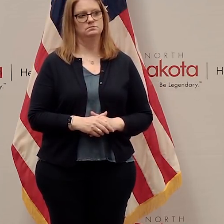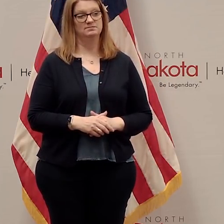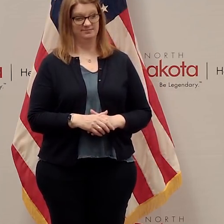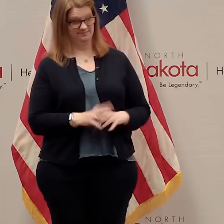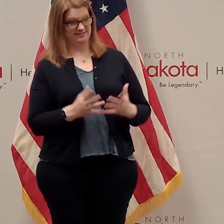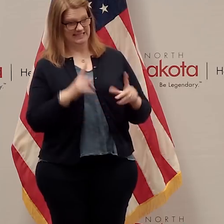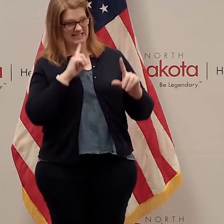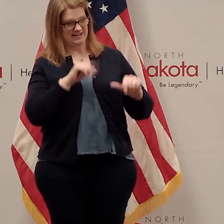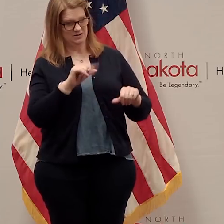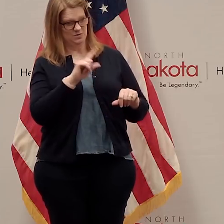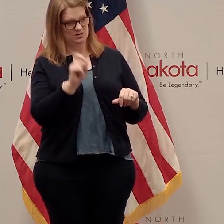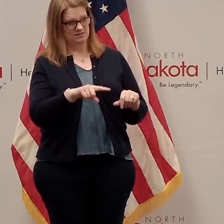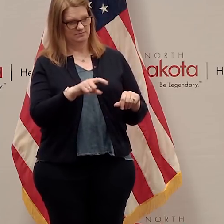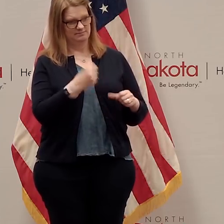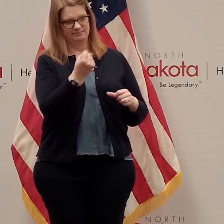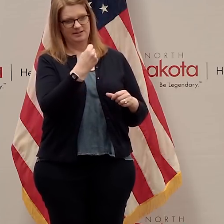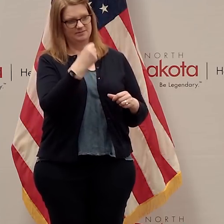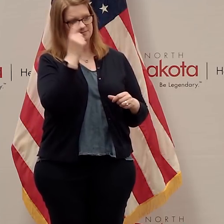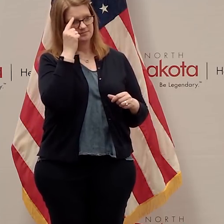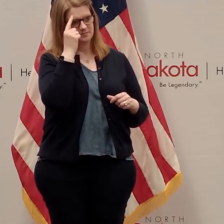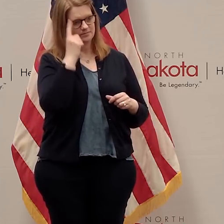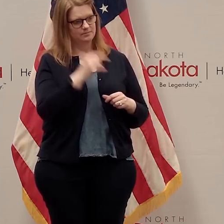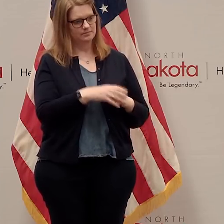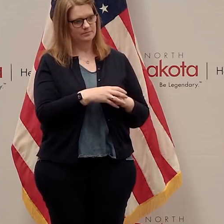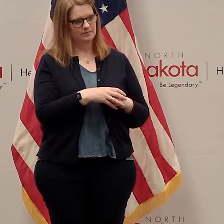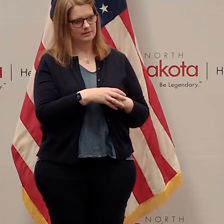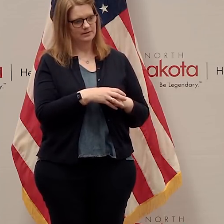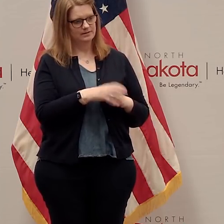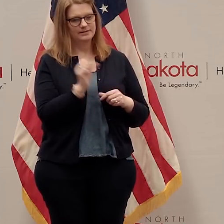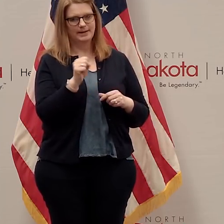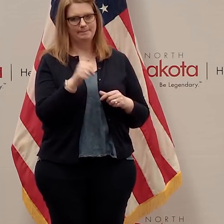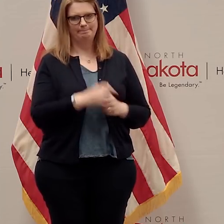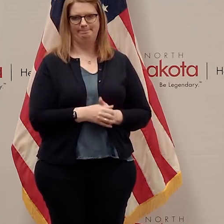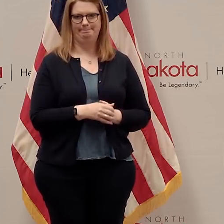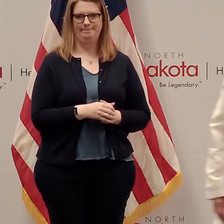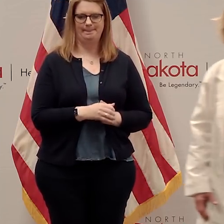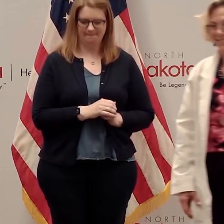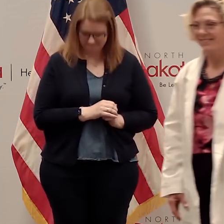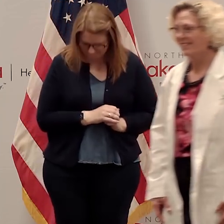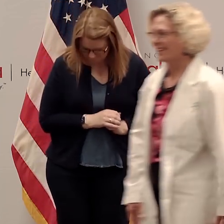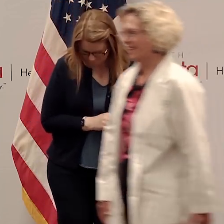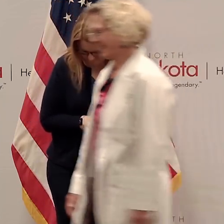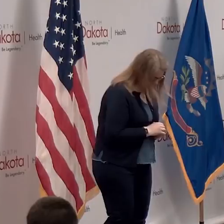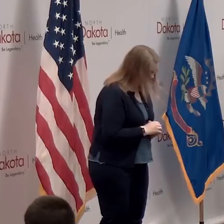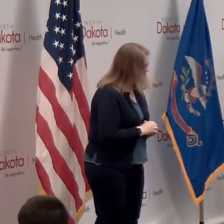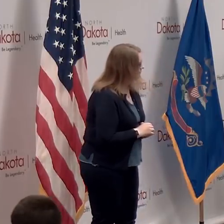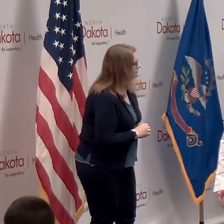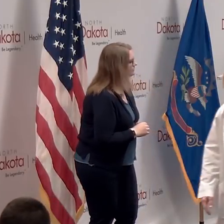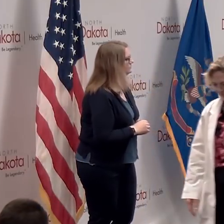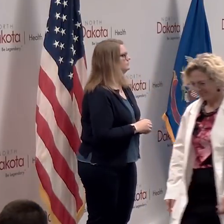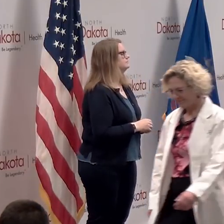Does that answer your question? Okay. That's what I wanted to know. Okay.